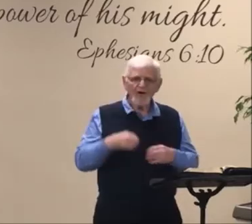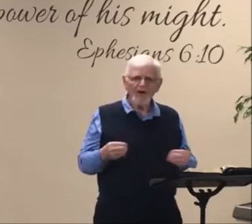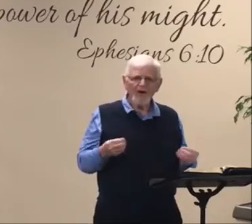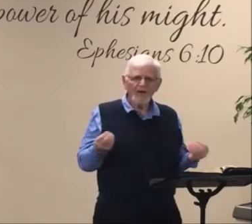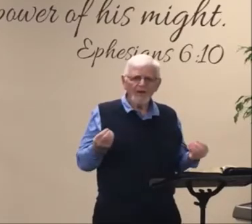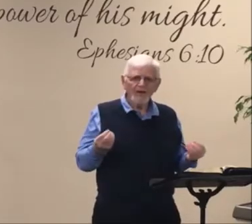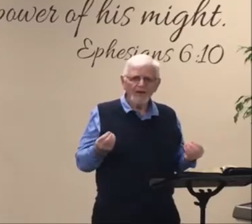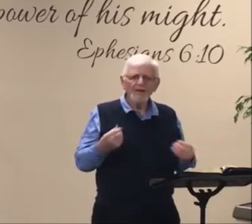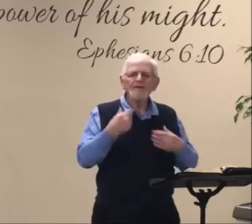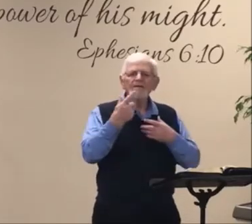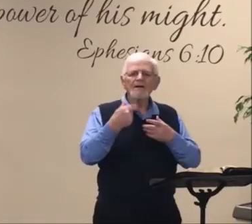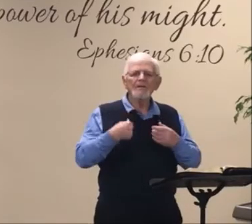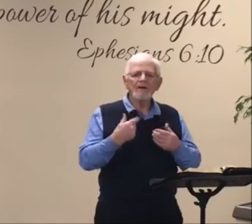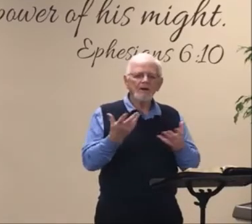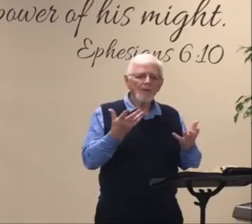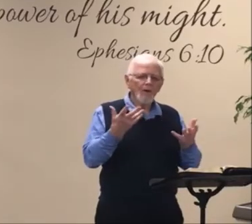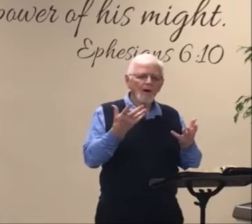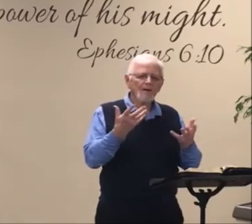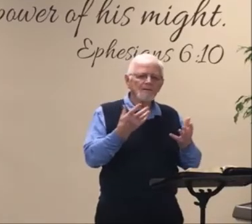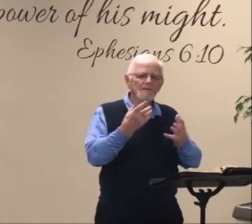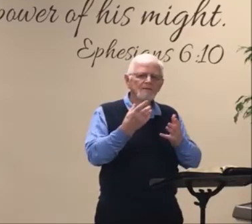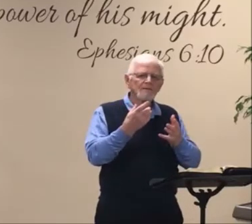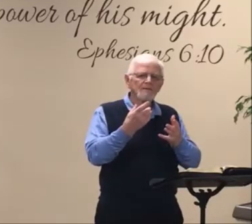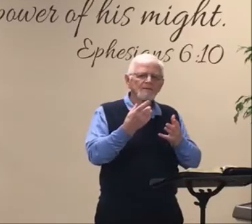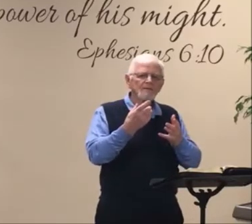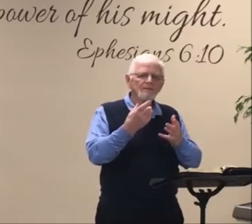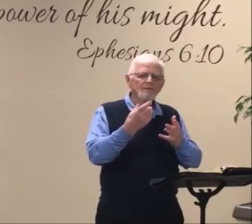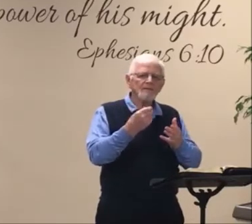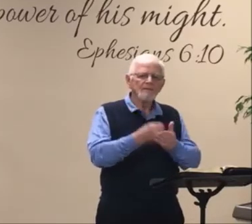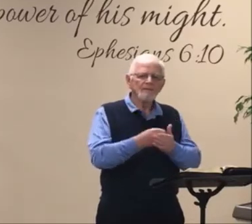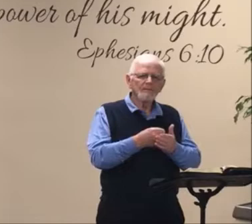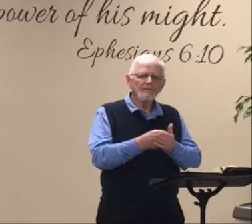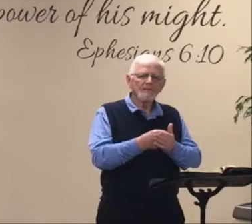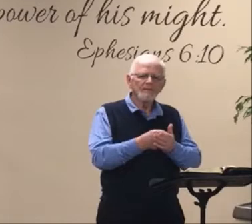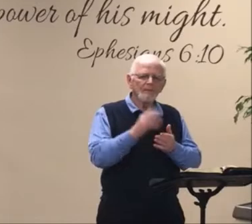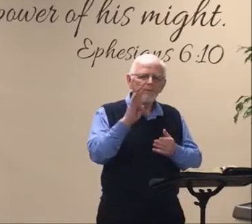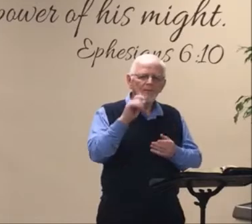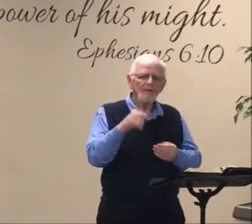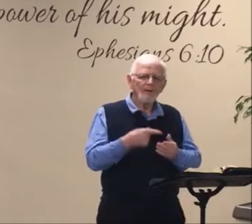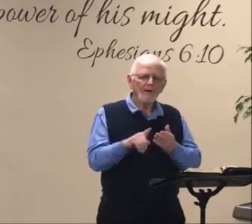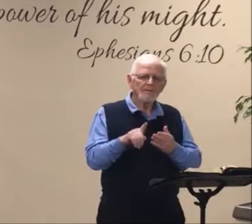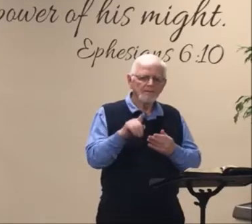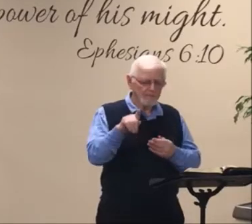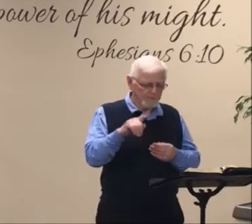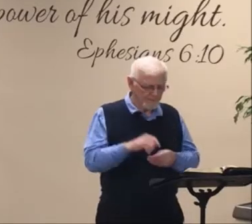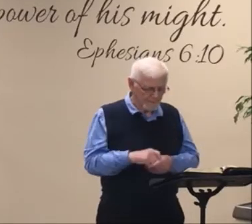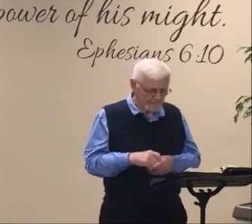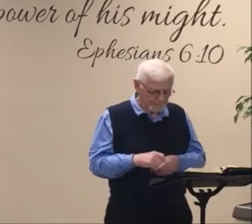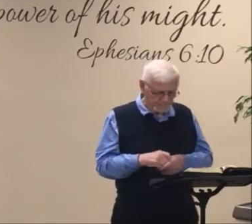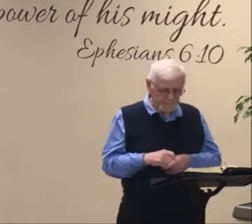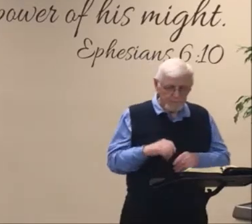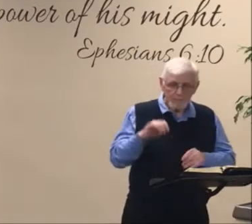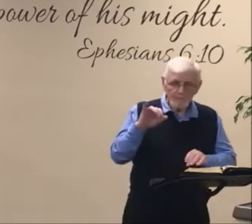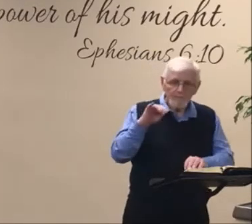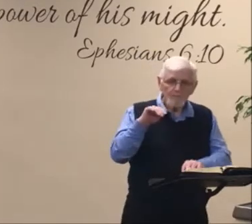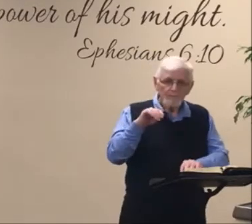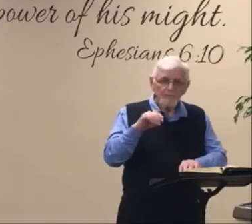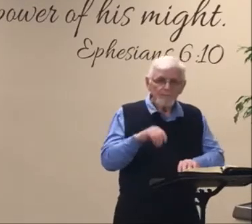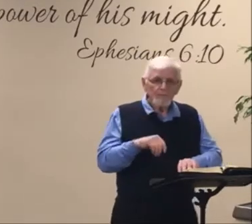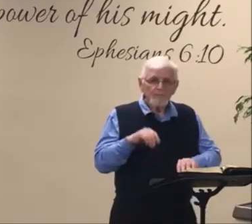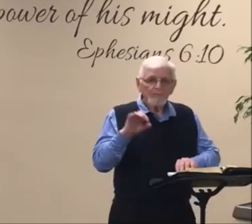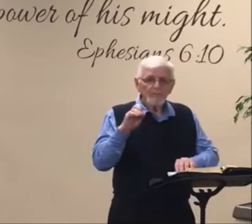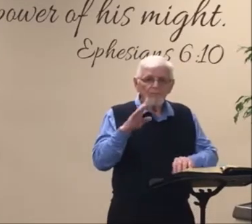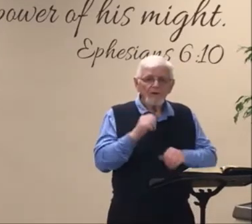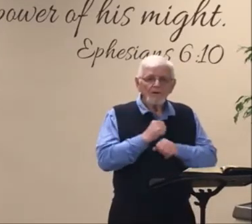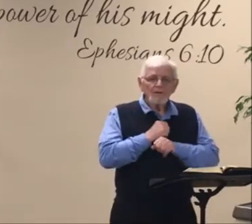me, what shall thy wages be? And he does. Look at verse 18. And Jacob loved Rachel and said, I will serve